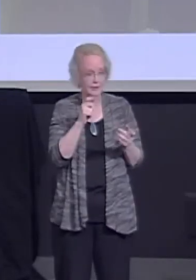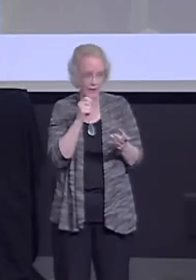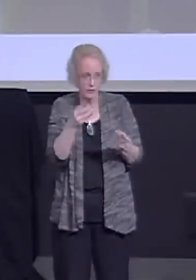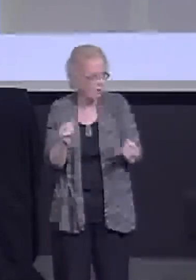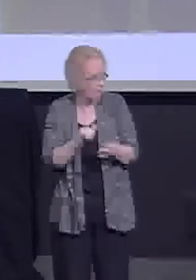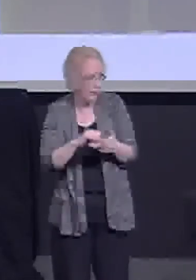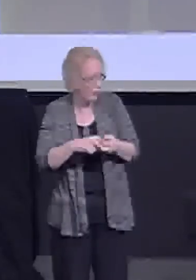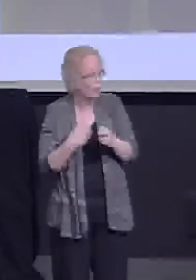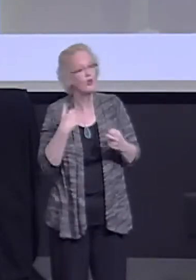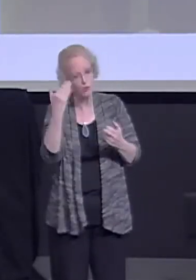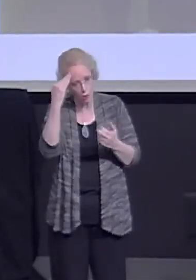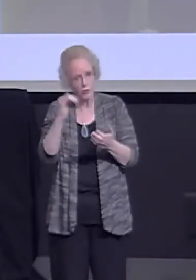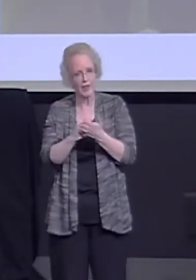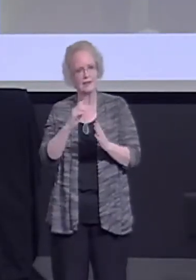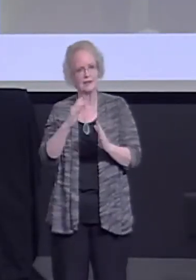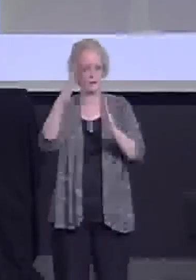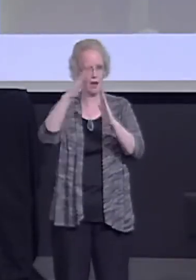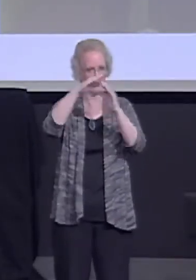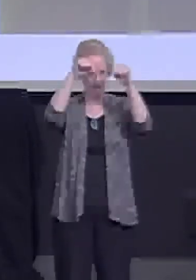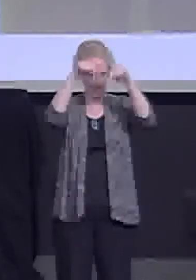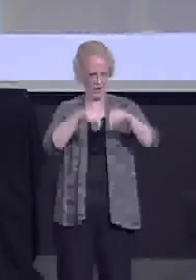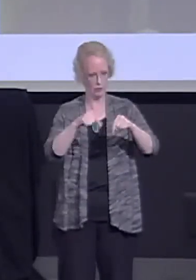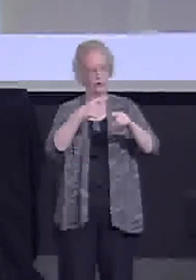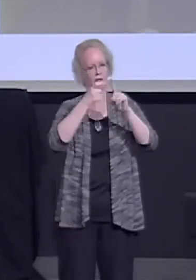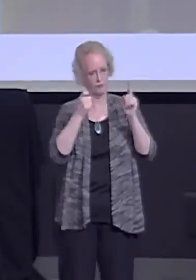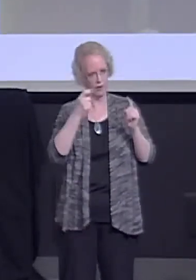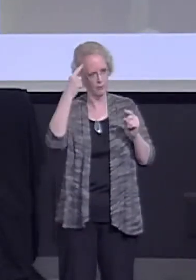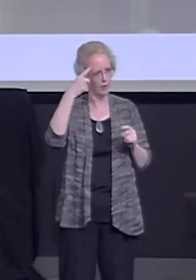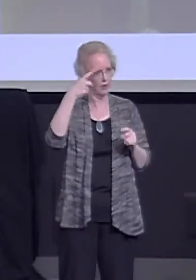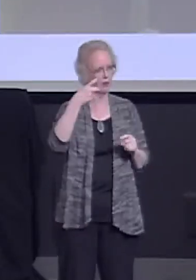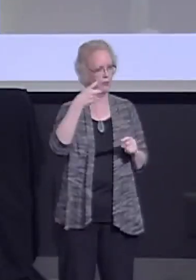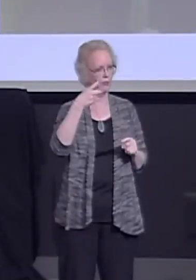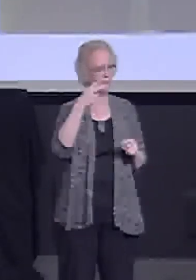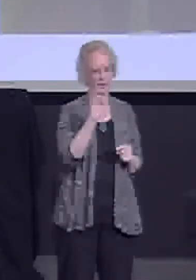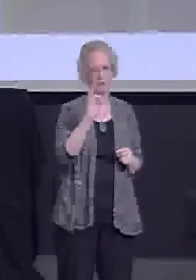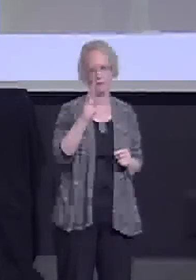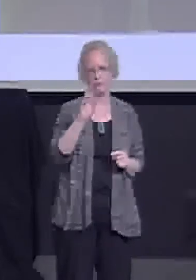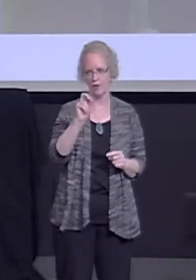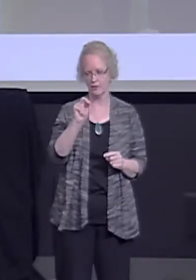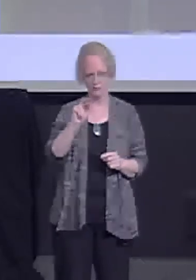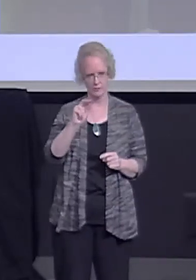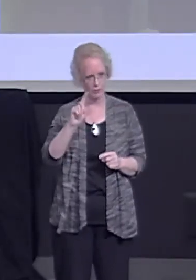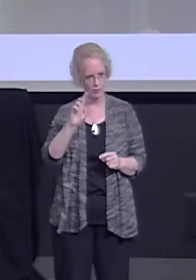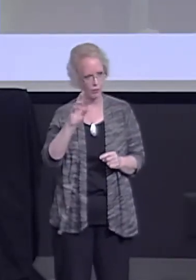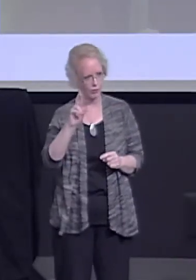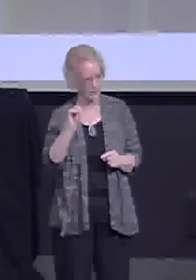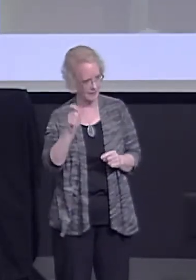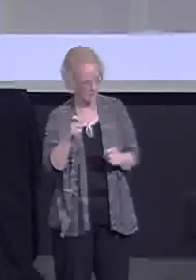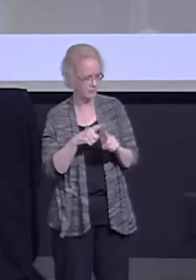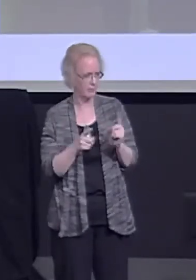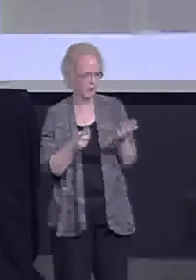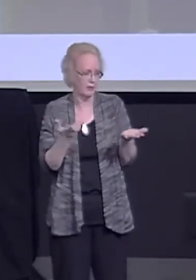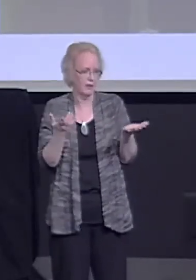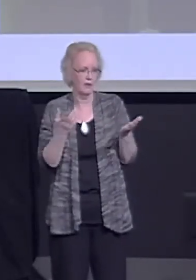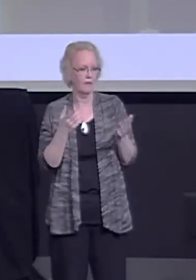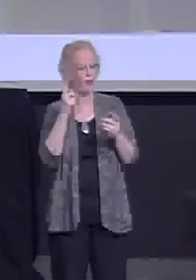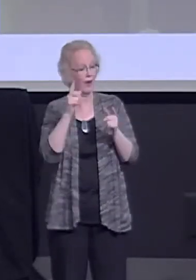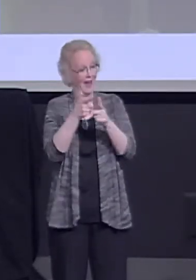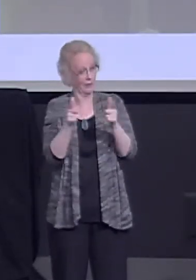from prefrontal cortex, but how the brain does that, it's, you know, it's sort of a fundamental problem for perception as a whole, but in language in